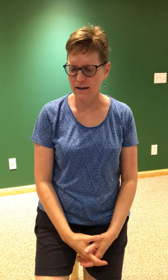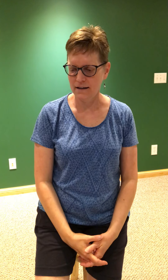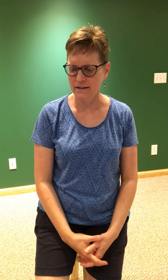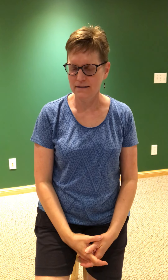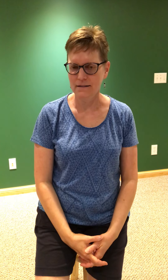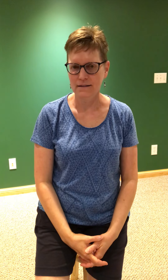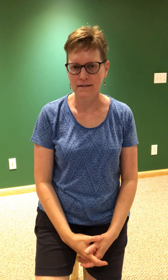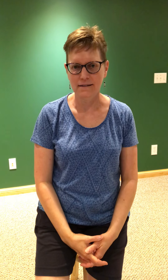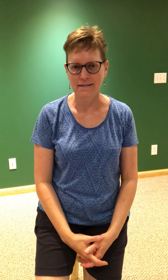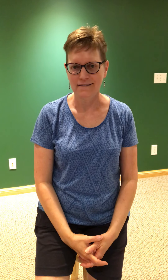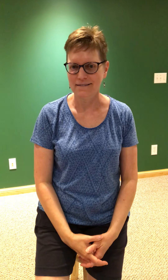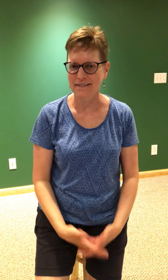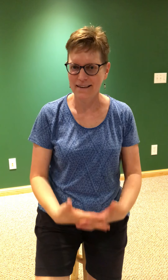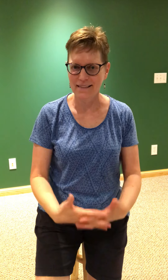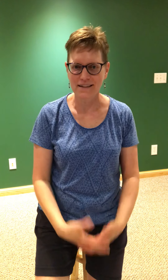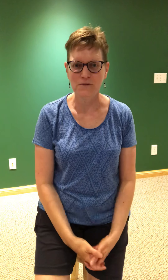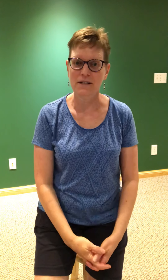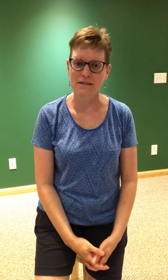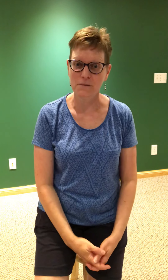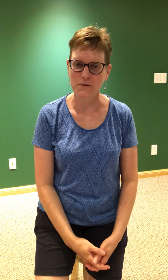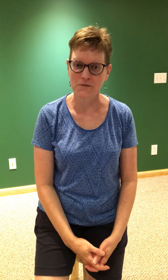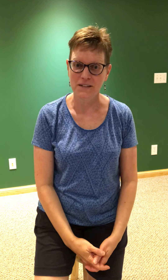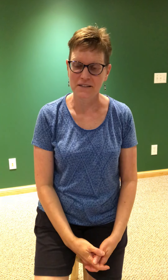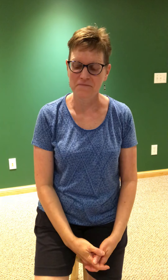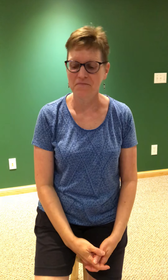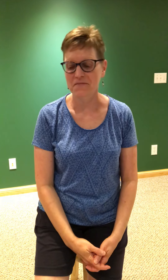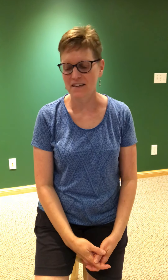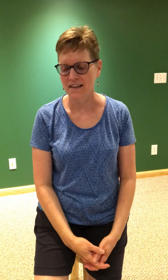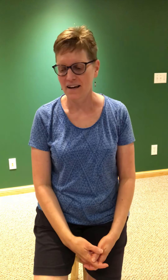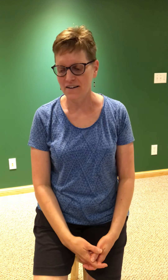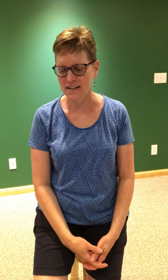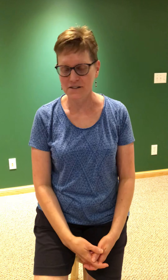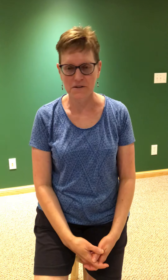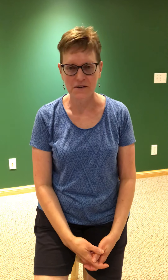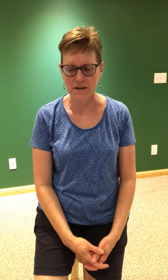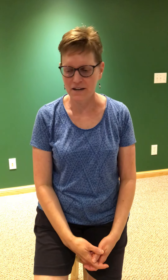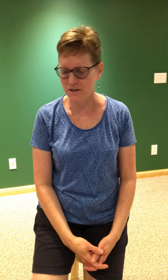and that's when it's the most fun. All right, so here we go.